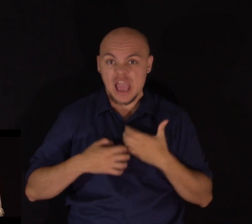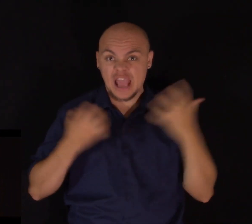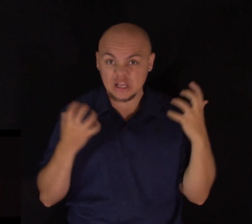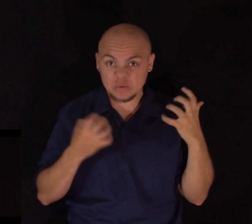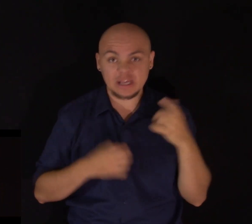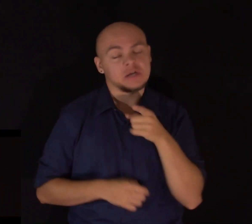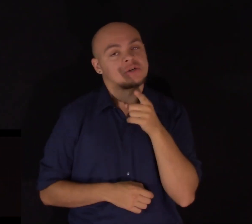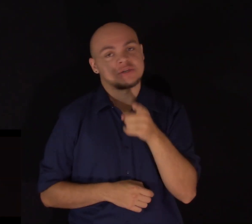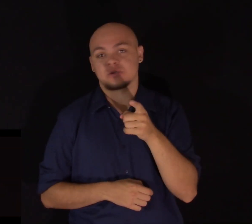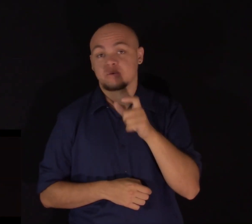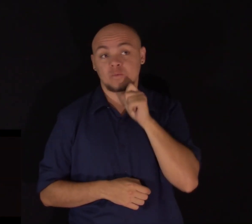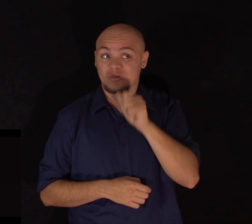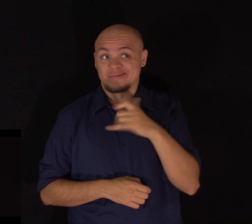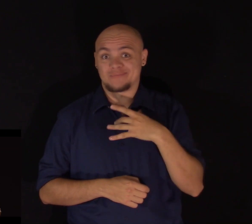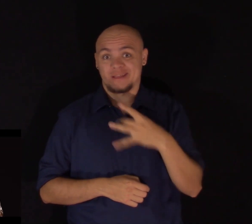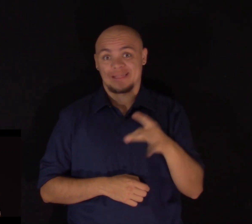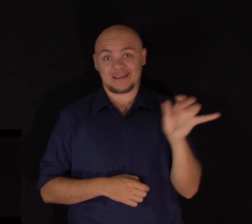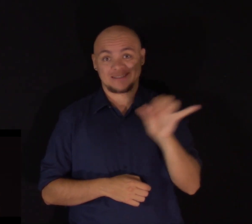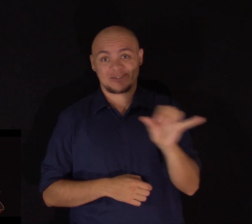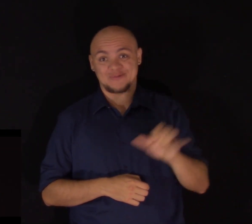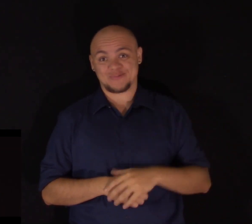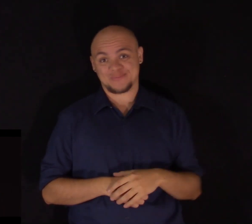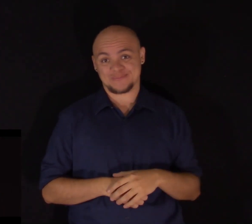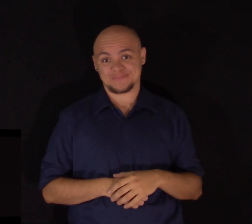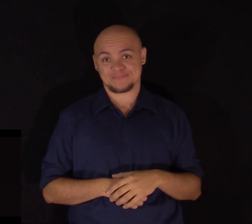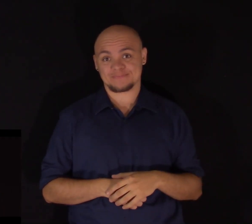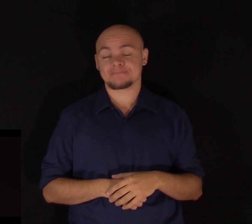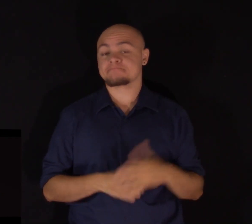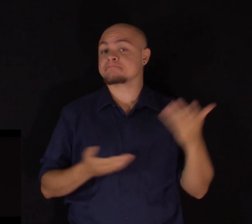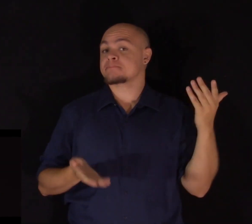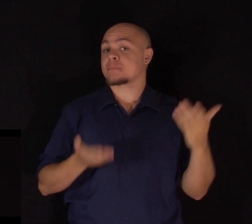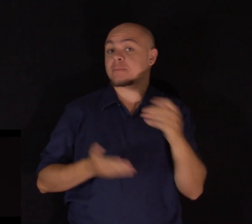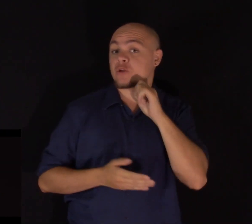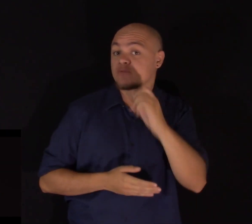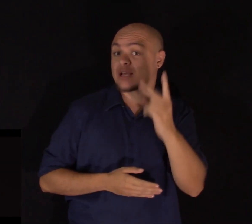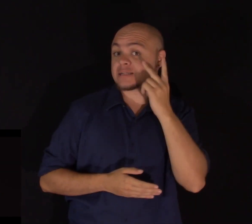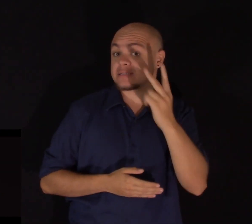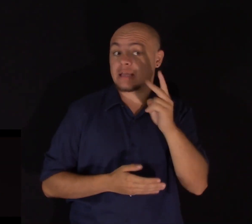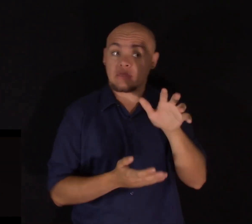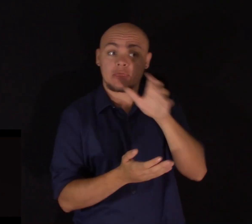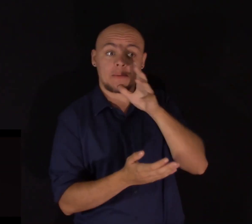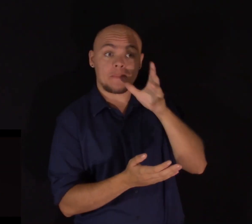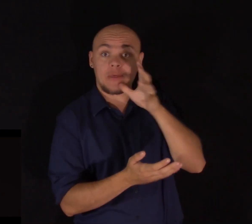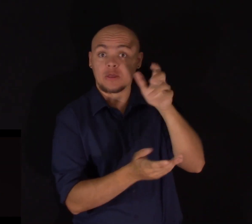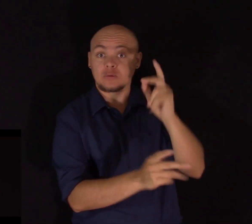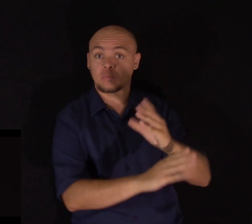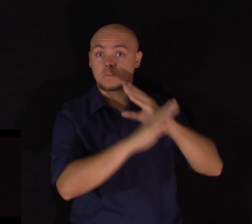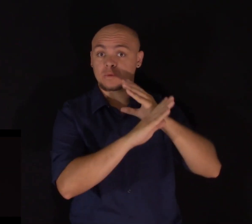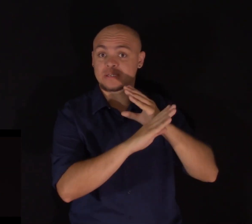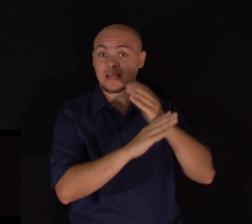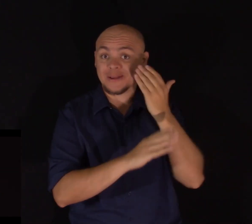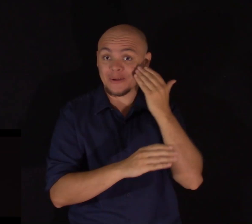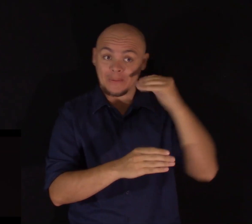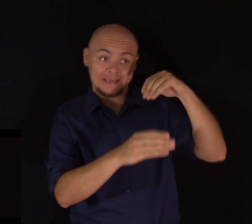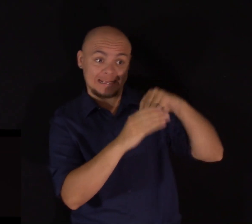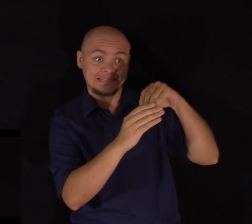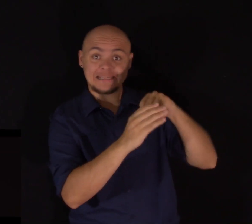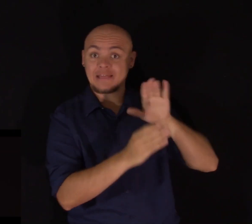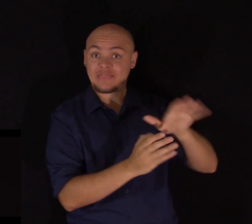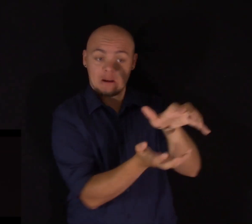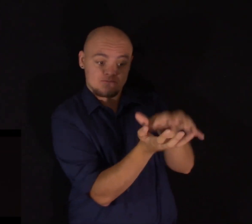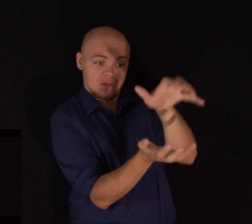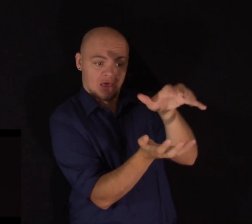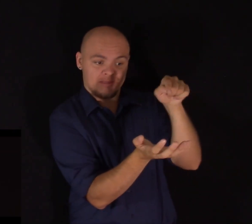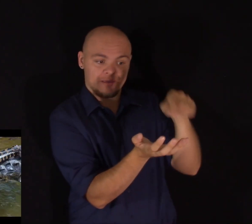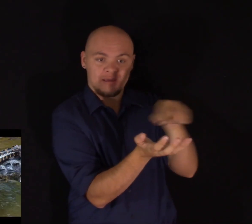wouldn't be very well liked either. Perhaps you've not seen how the mothers protect their young, carrying the babies in their mouths and on